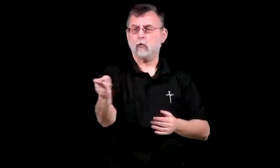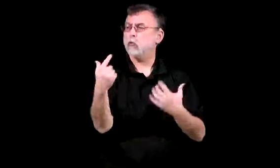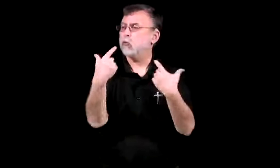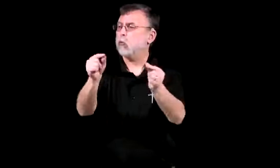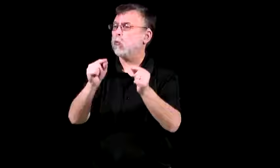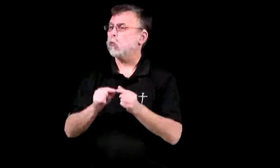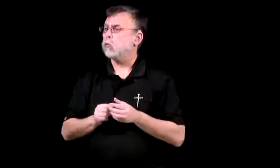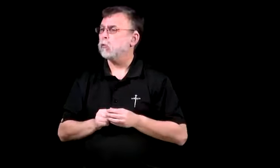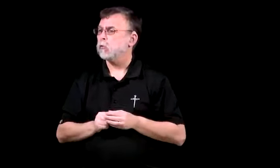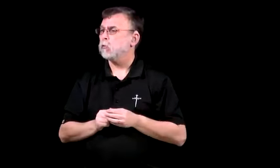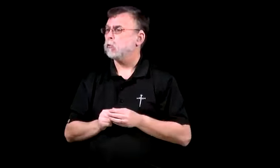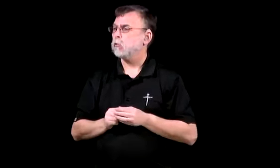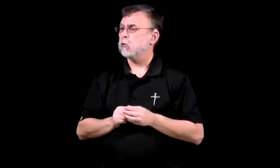no matter where we're going.